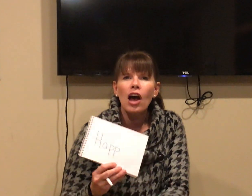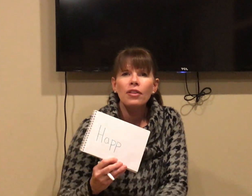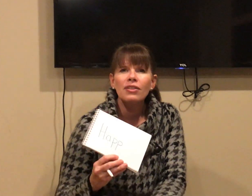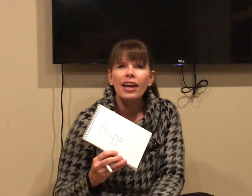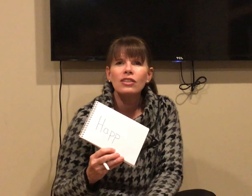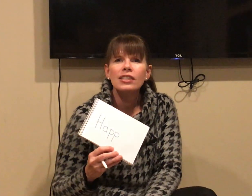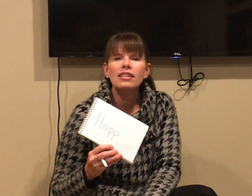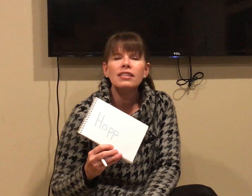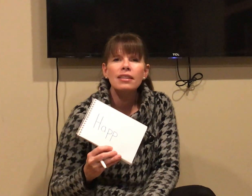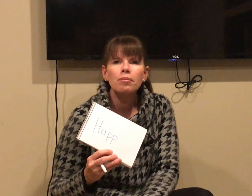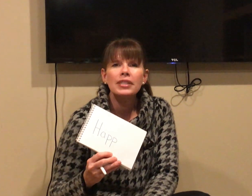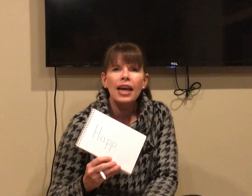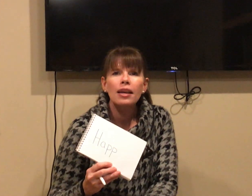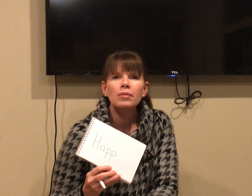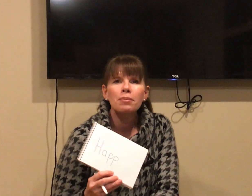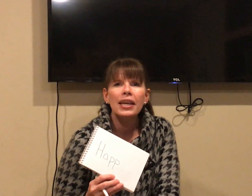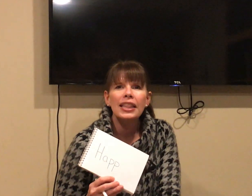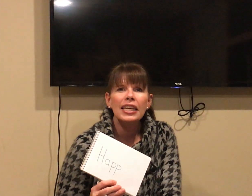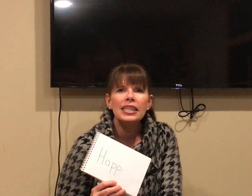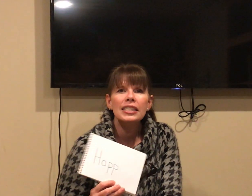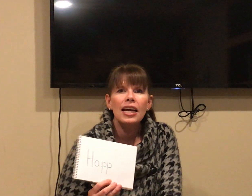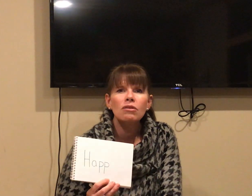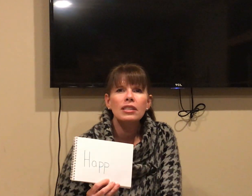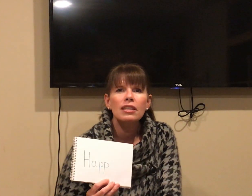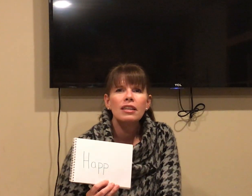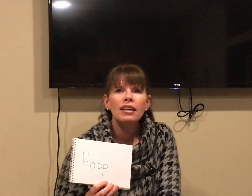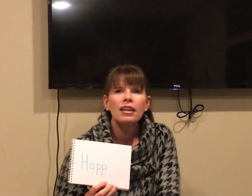other letters that sometimes make the E sound?